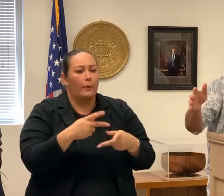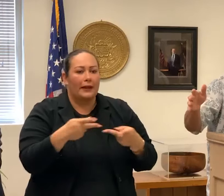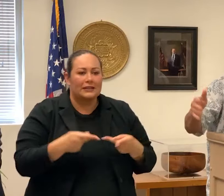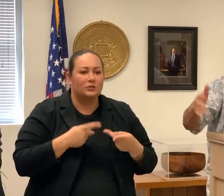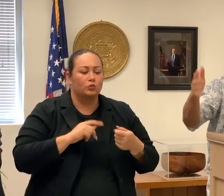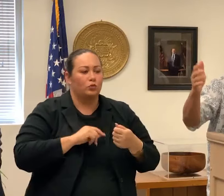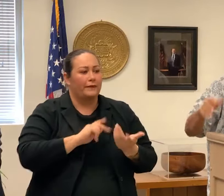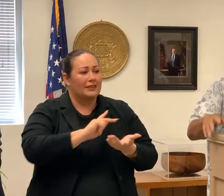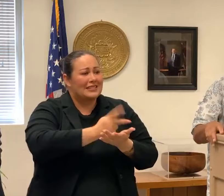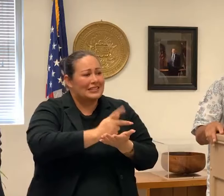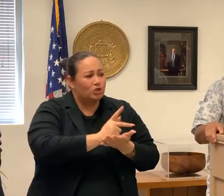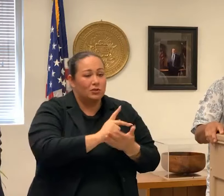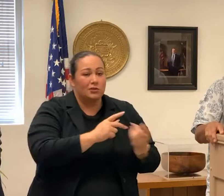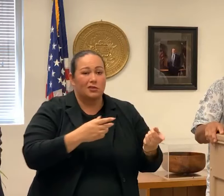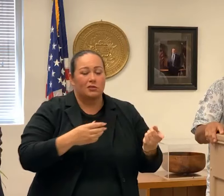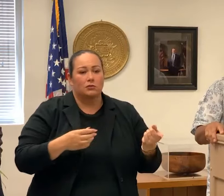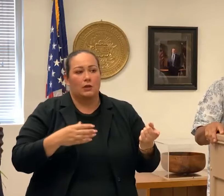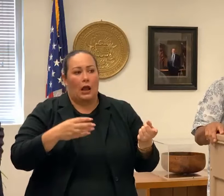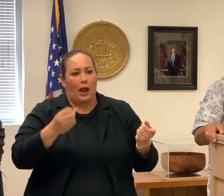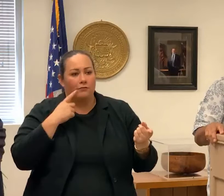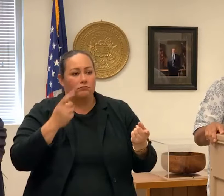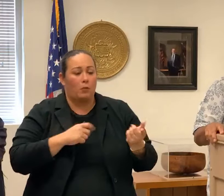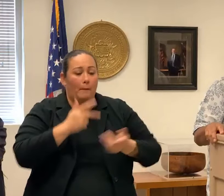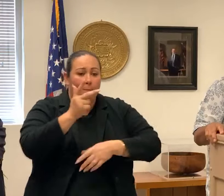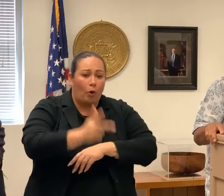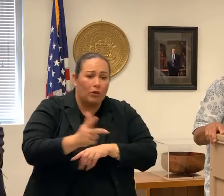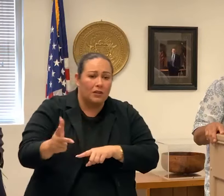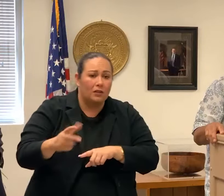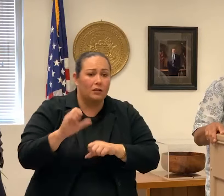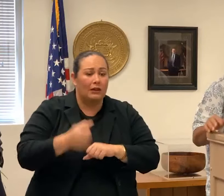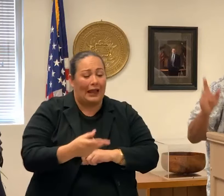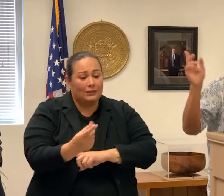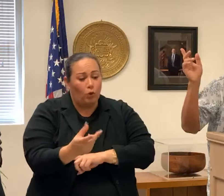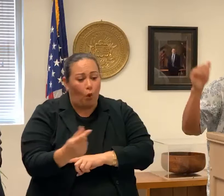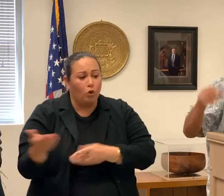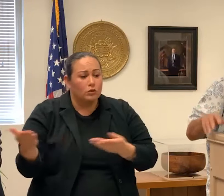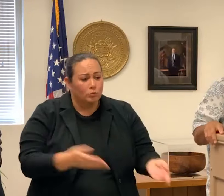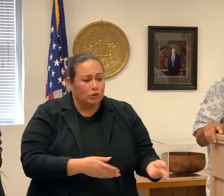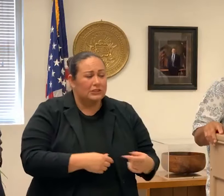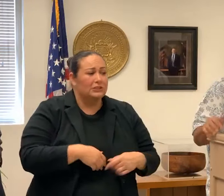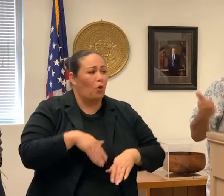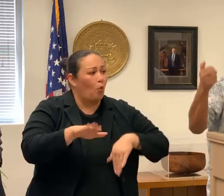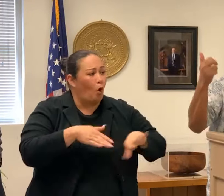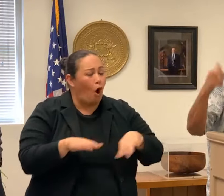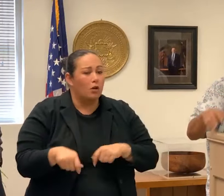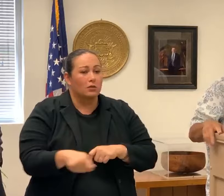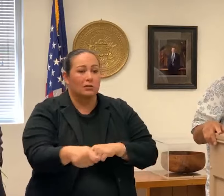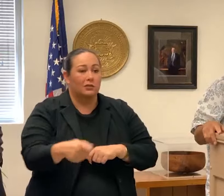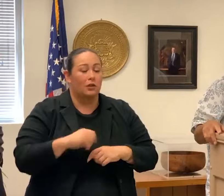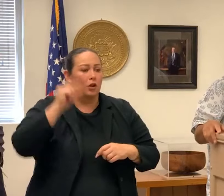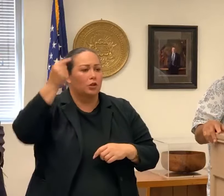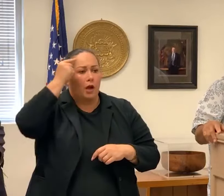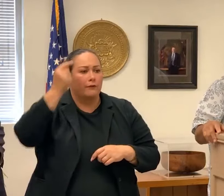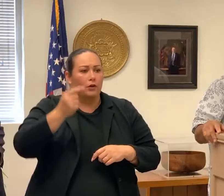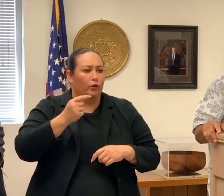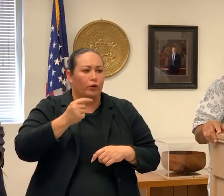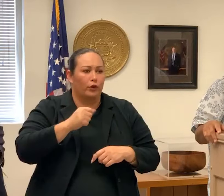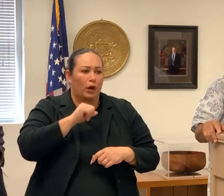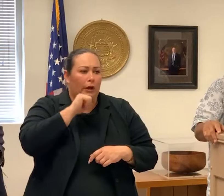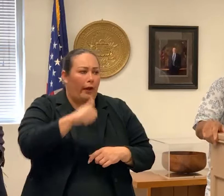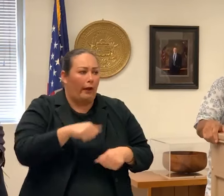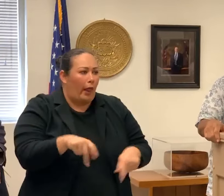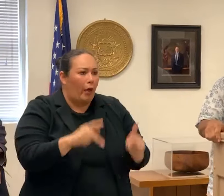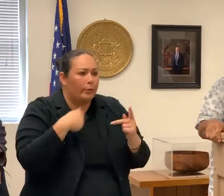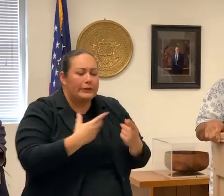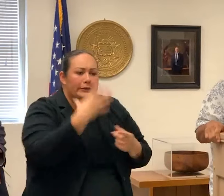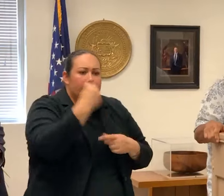with a parking space, with a place to walk their dogs. And we will not end. The governor won't let me sleep. He texts me at 4:30 in the morning until